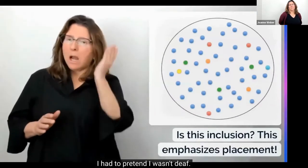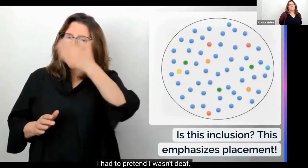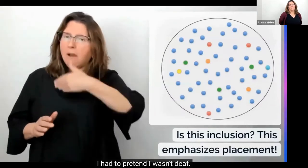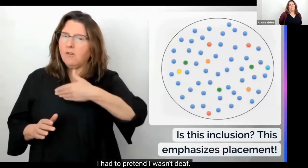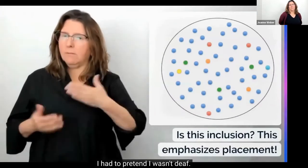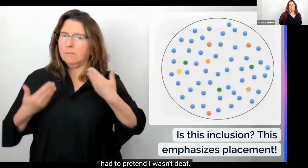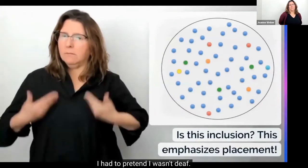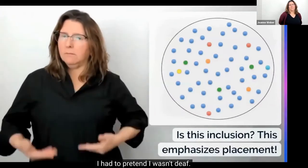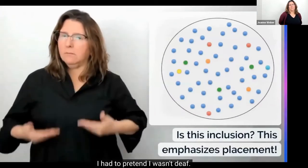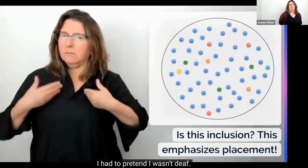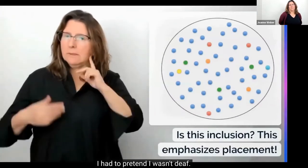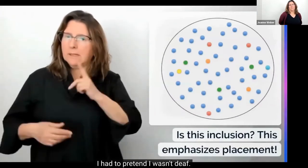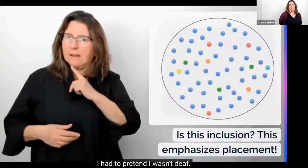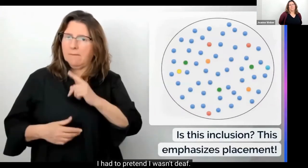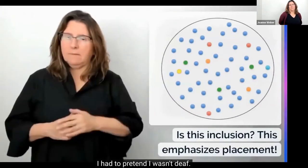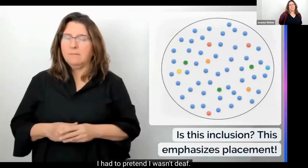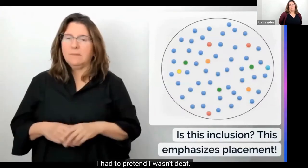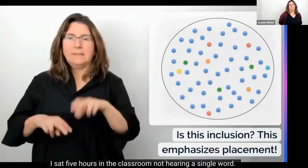I had to pretend I wasn't deaf.